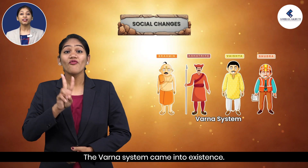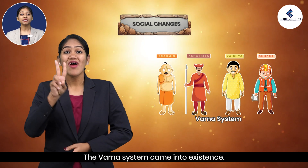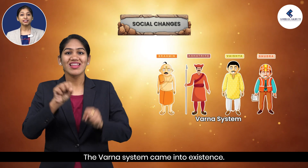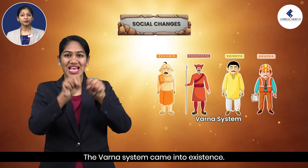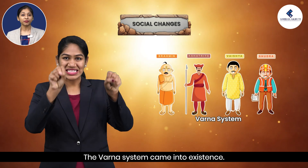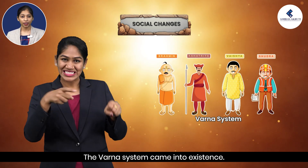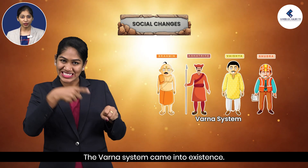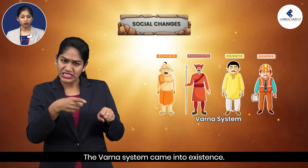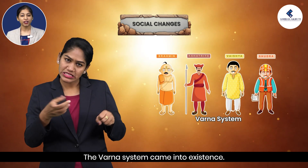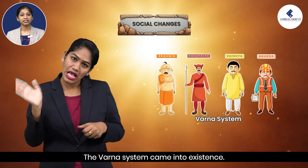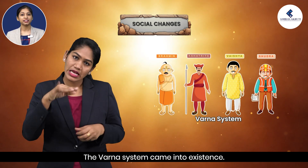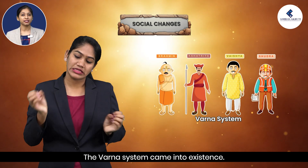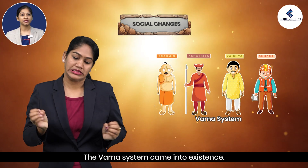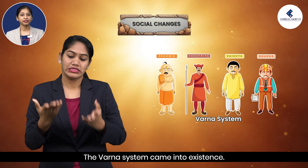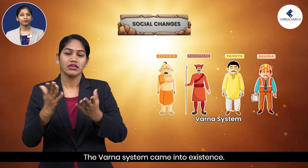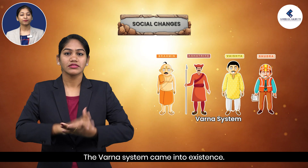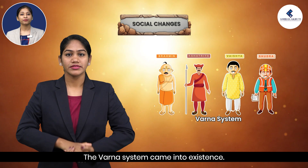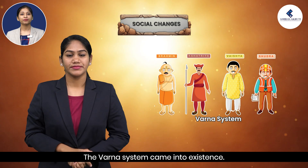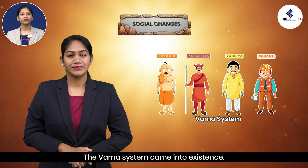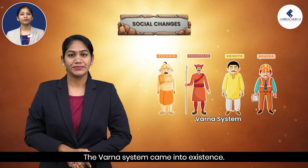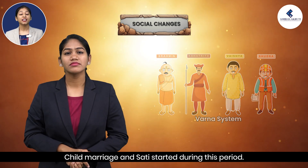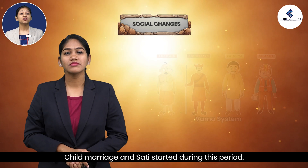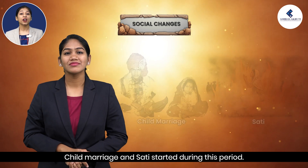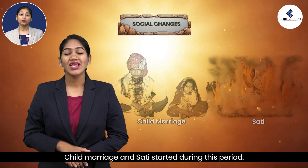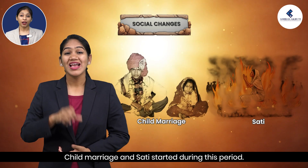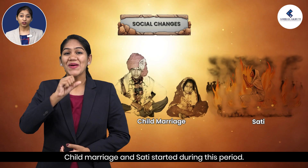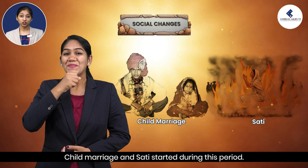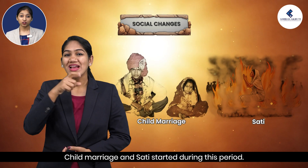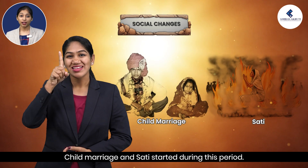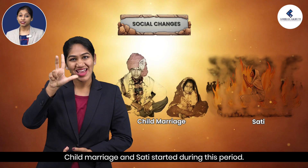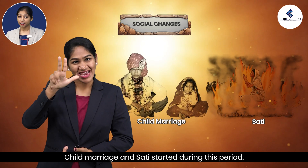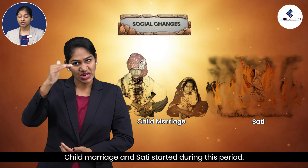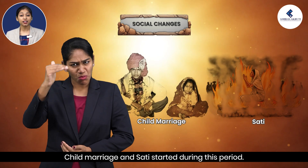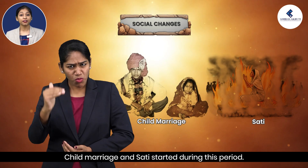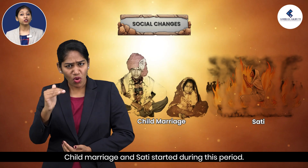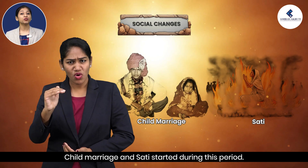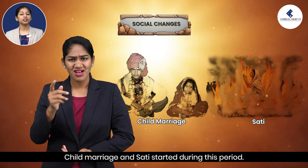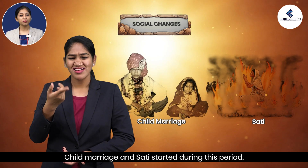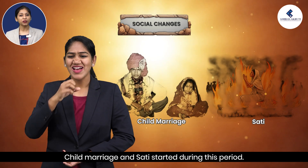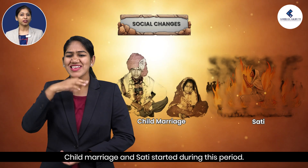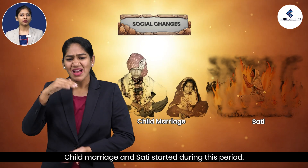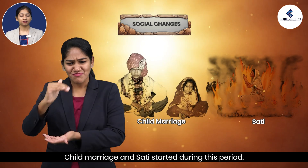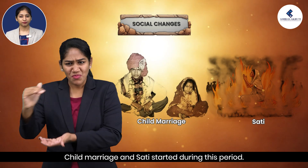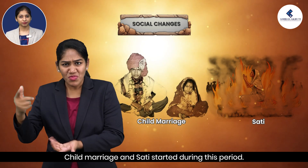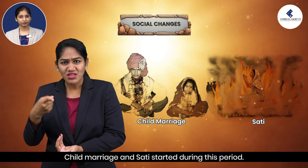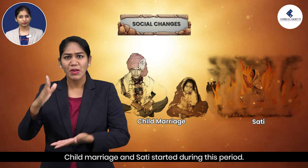The Varna system came into existence. Child marriage and sati started during this